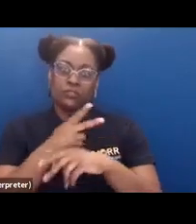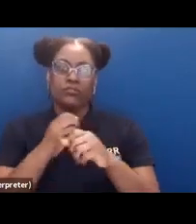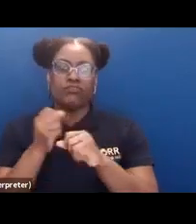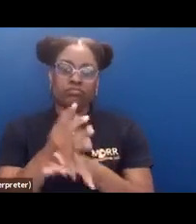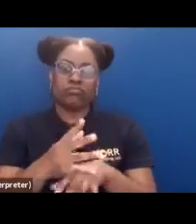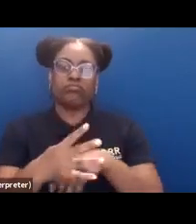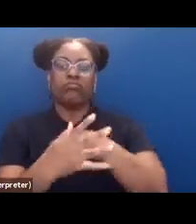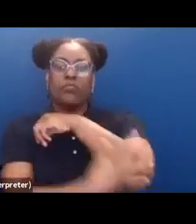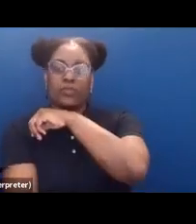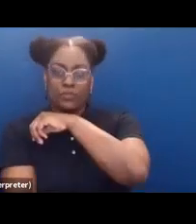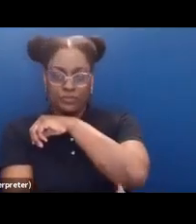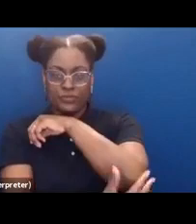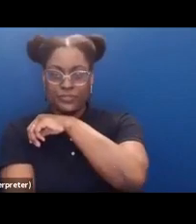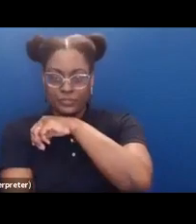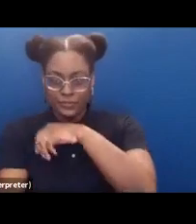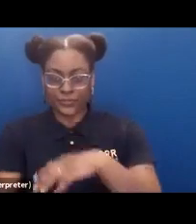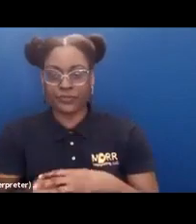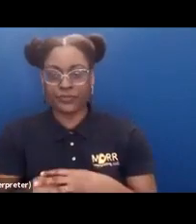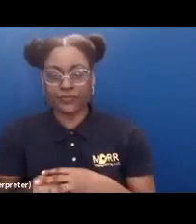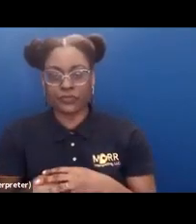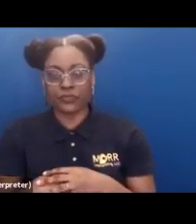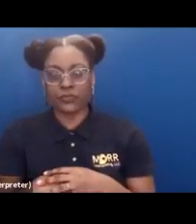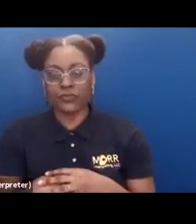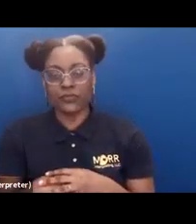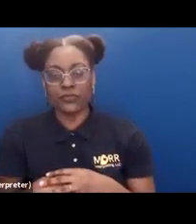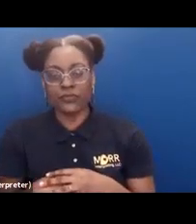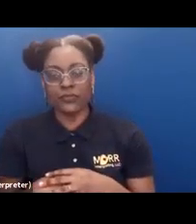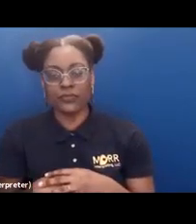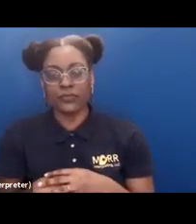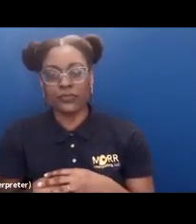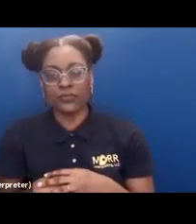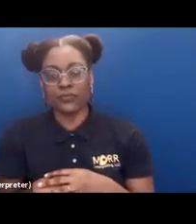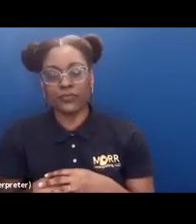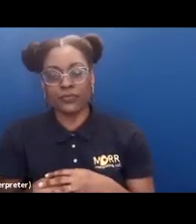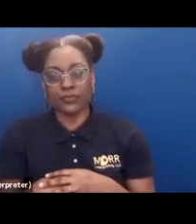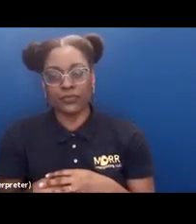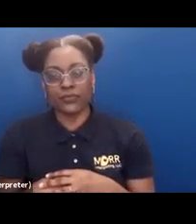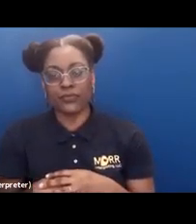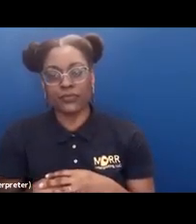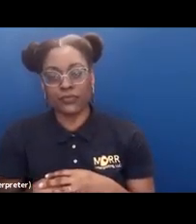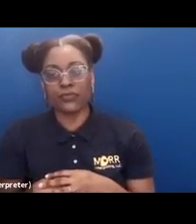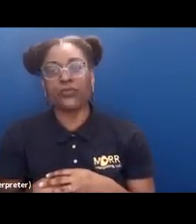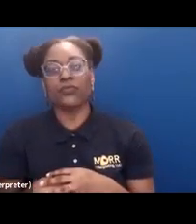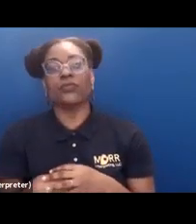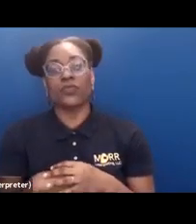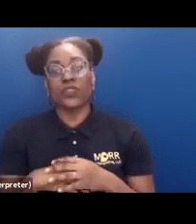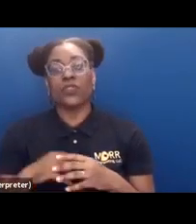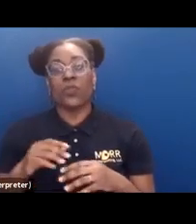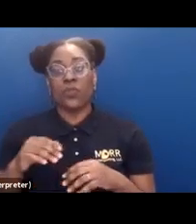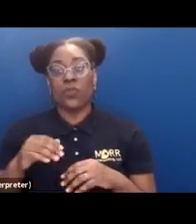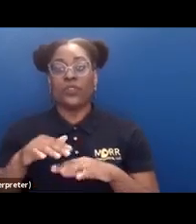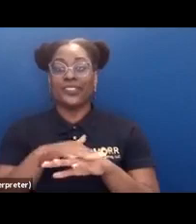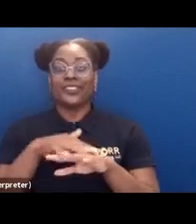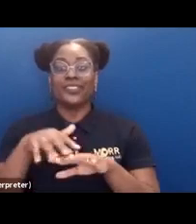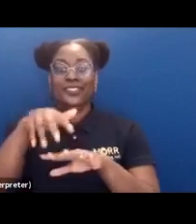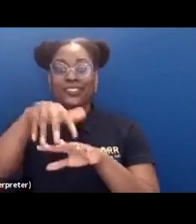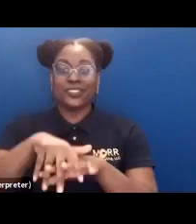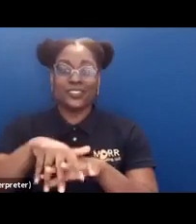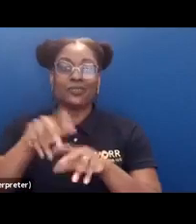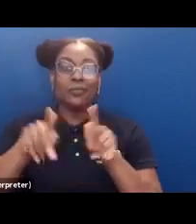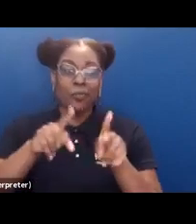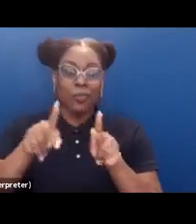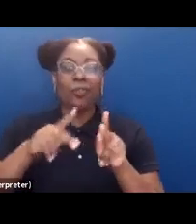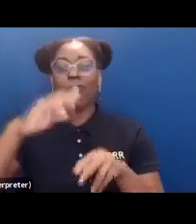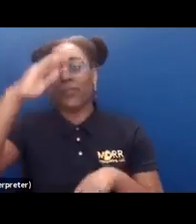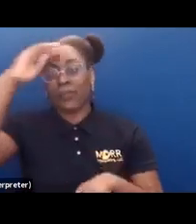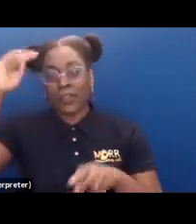intentional systems that have been set up to trap people from particularized groups, Indigenous folks, Black